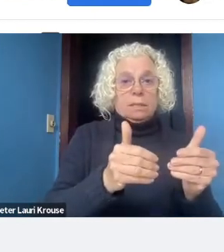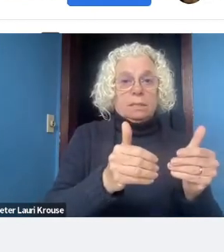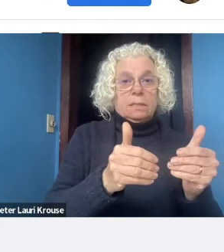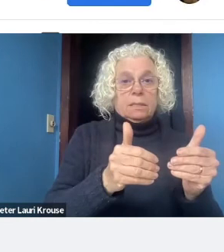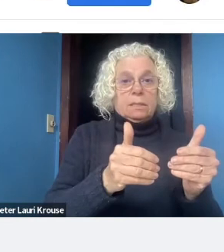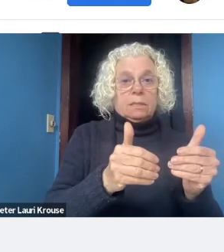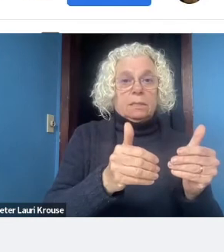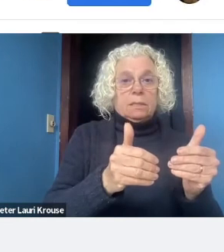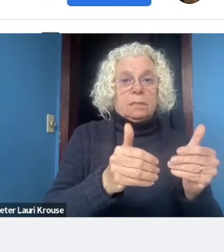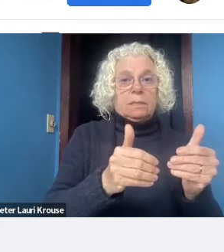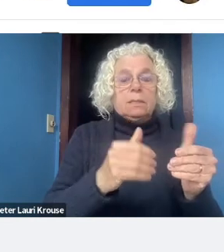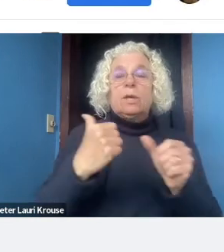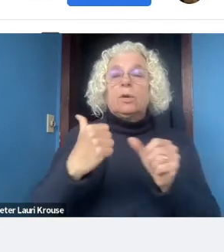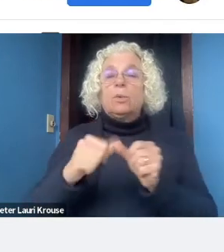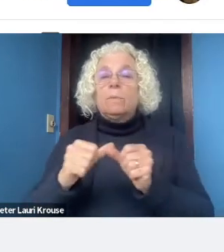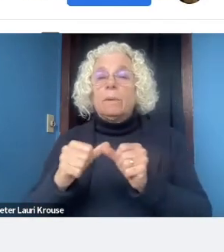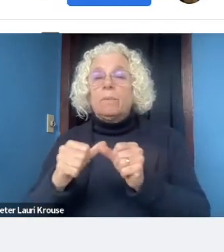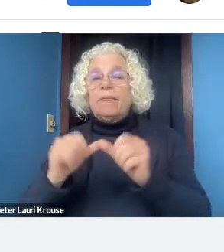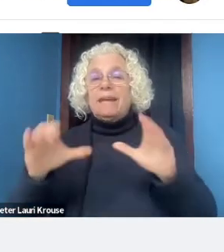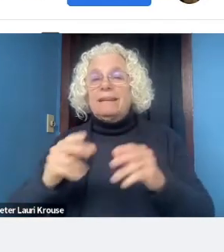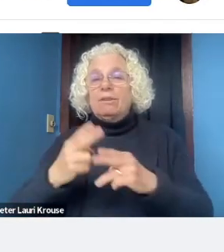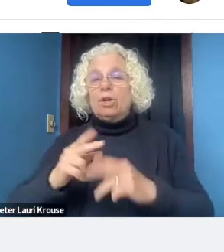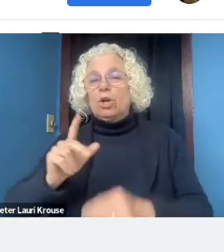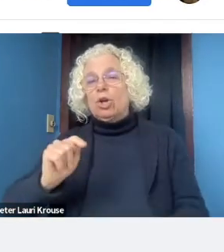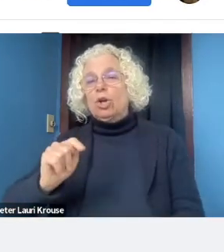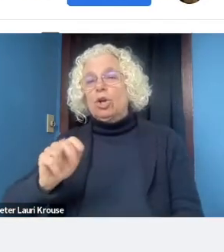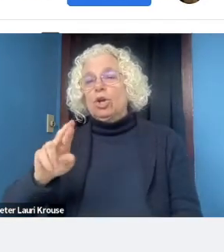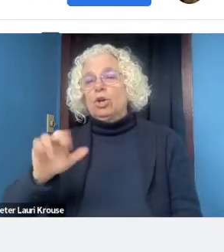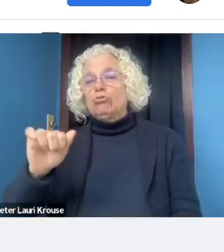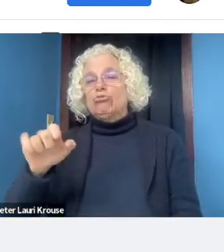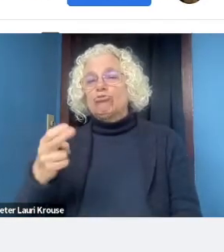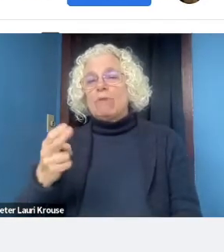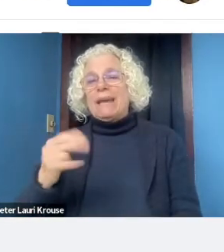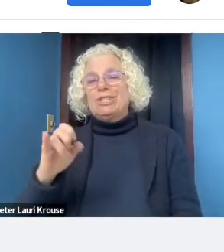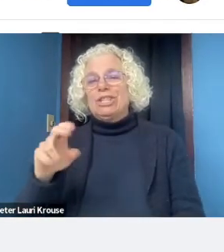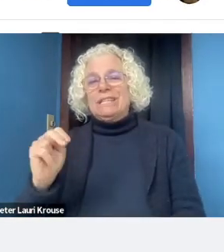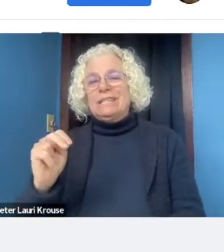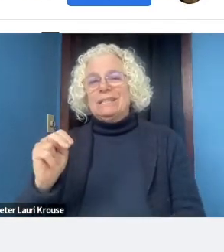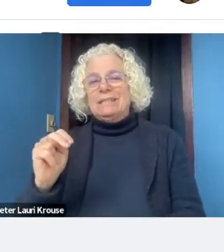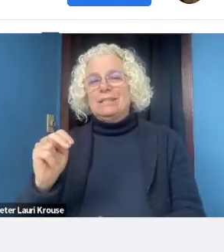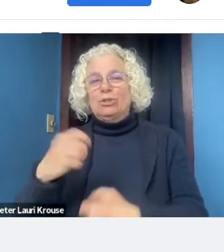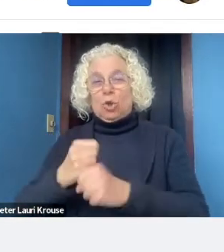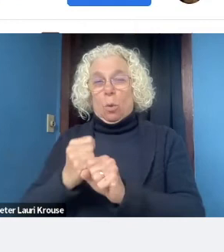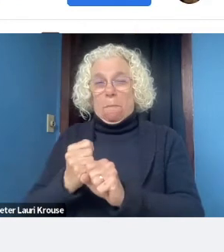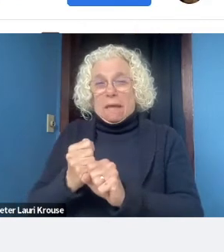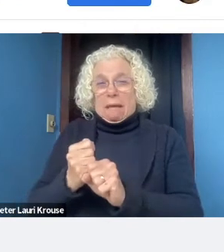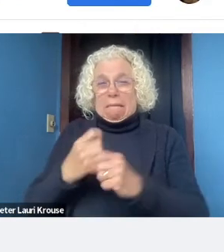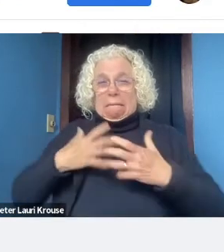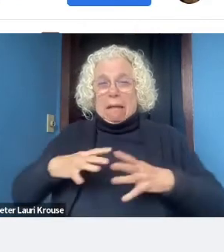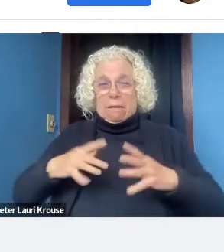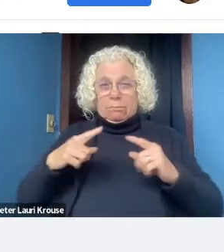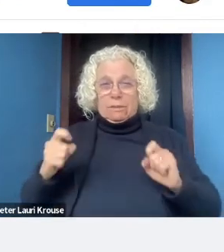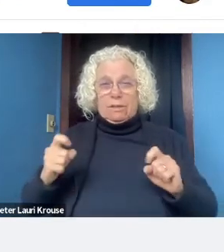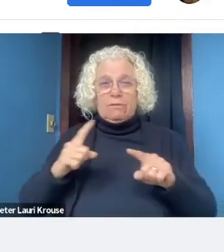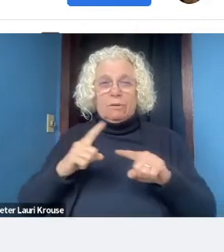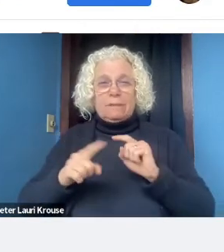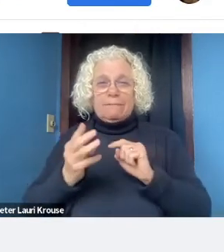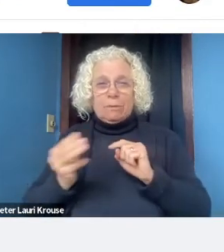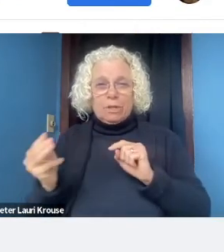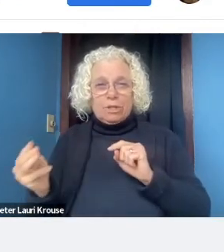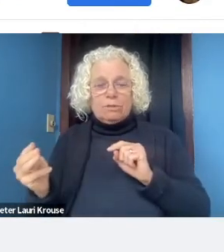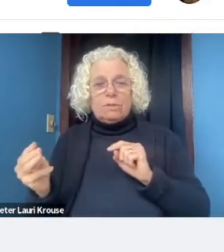trash and then with other, we've done sets and costumes out of other plastic materials. I find something really interesting happens in the